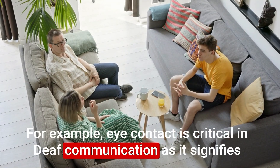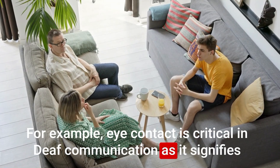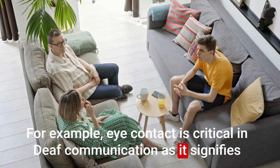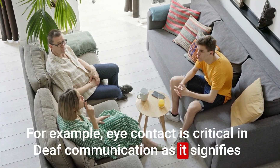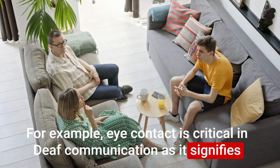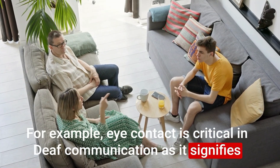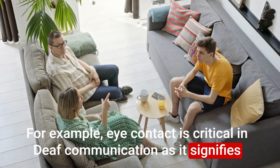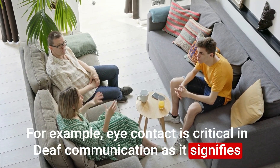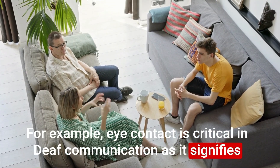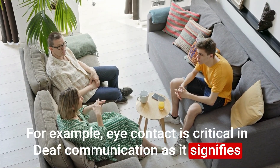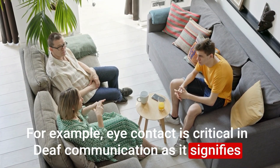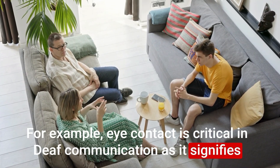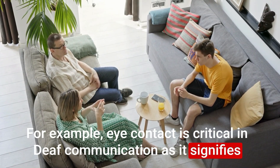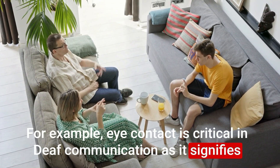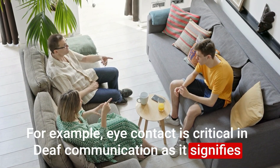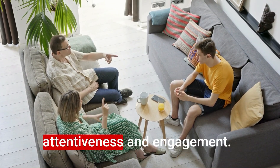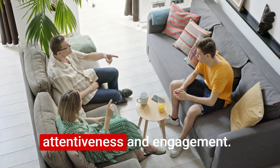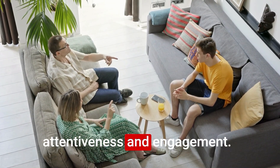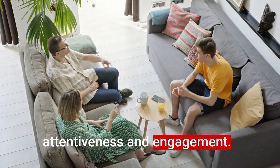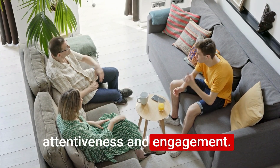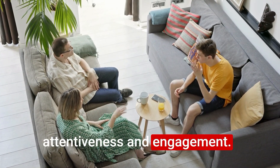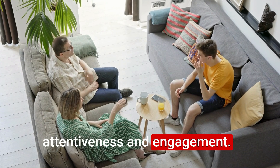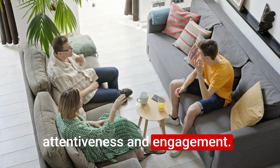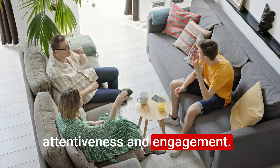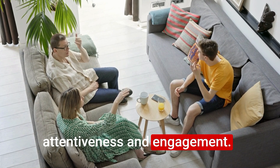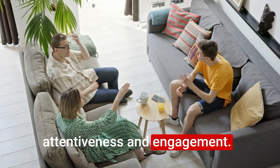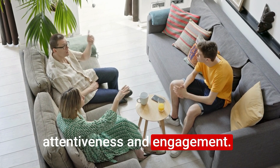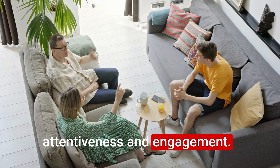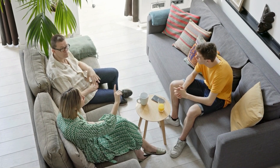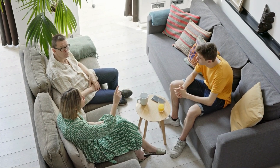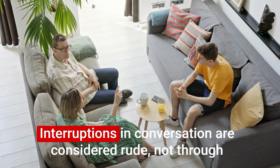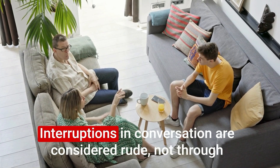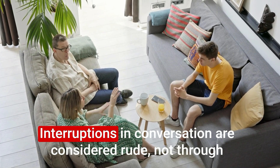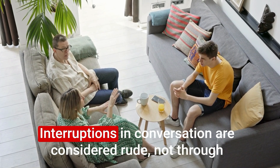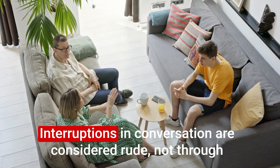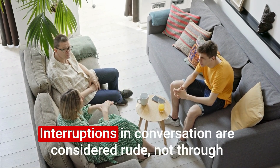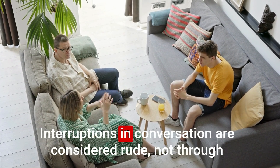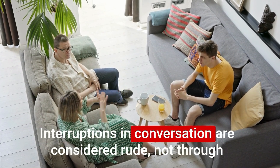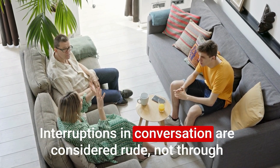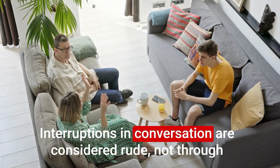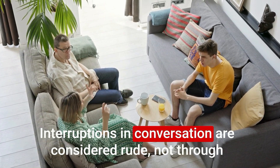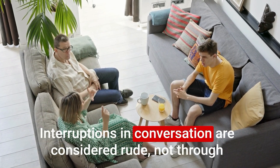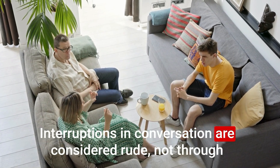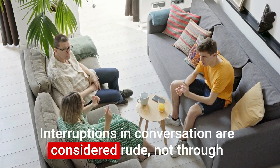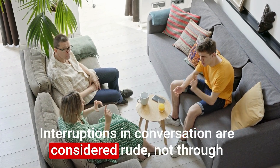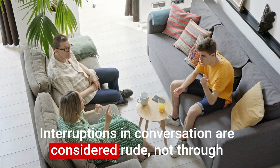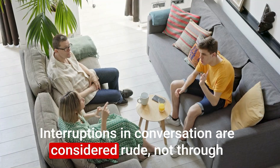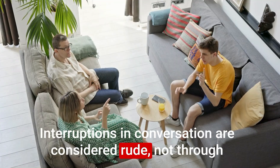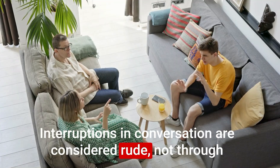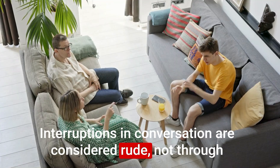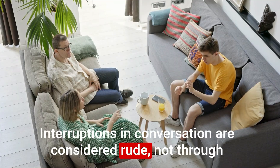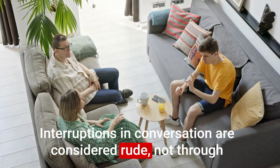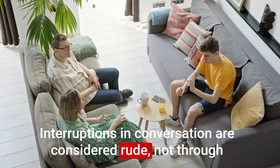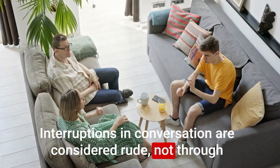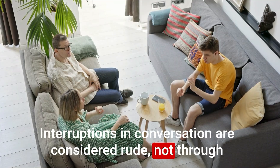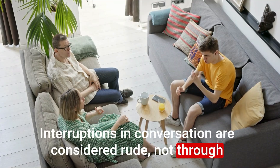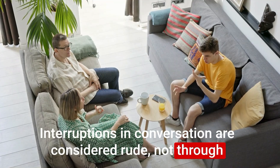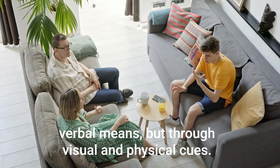as it signifies attentiveness and engagement. Interruptions in conversation are considered rude, not through